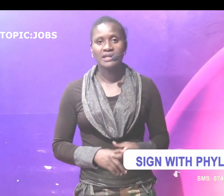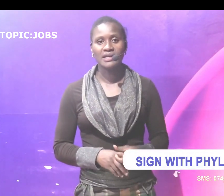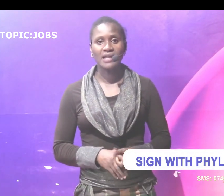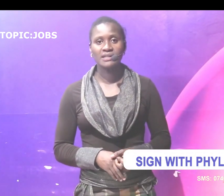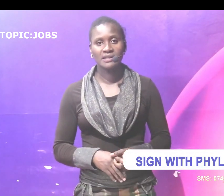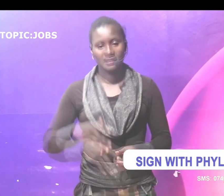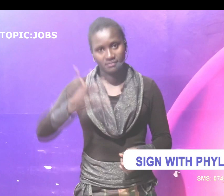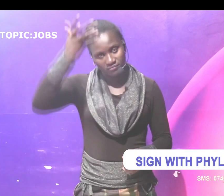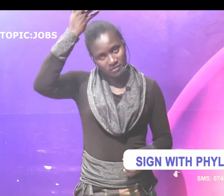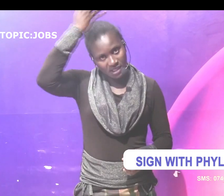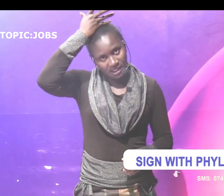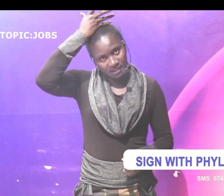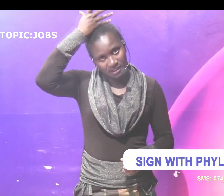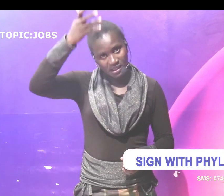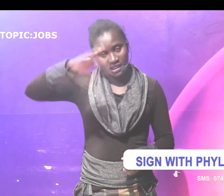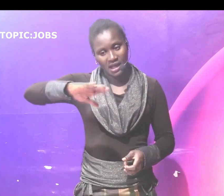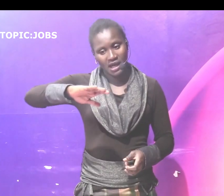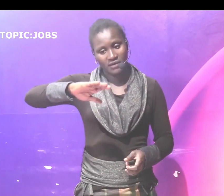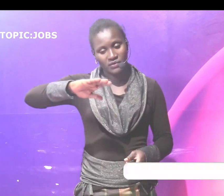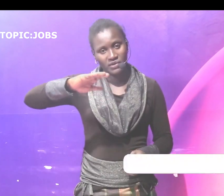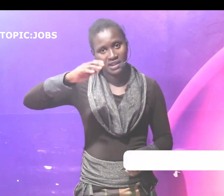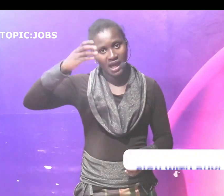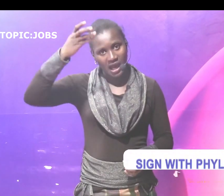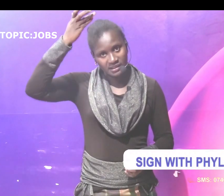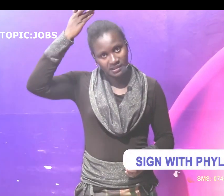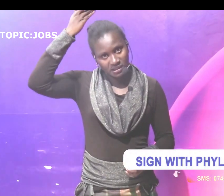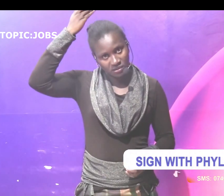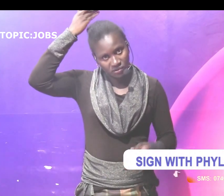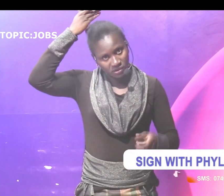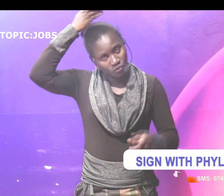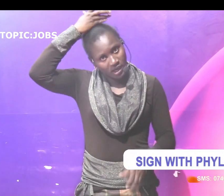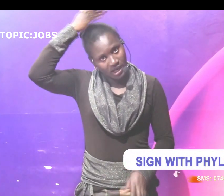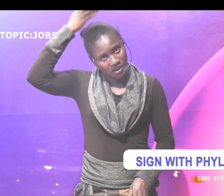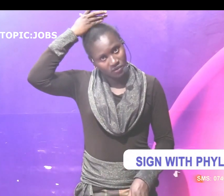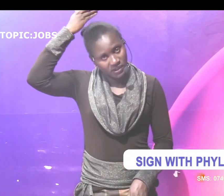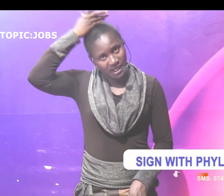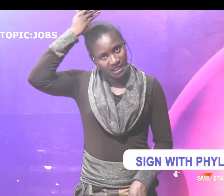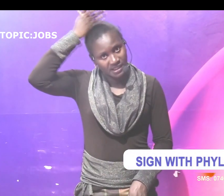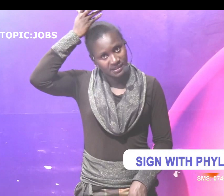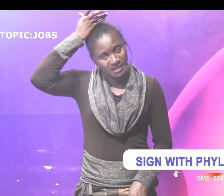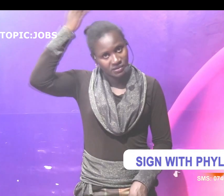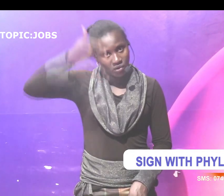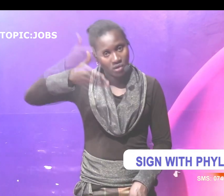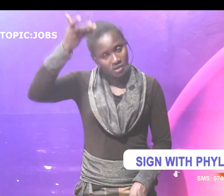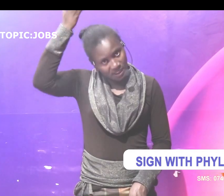Nurse, nurse. They have those arts that's used to wear on their heads here. So